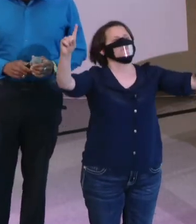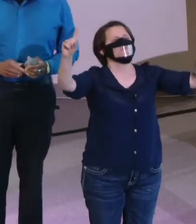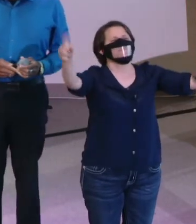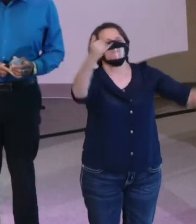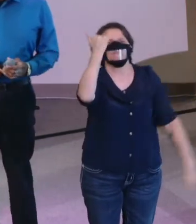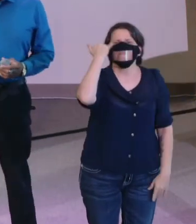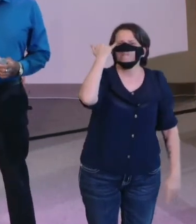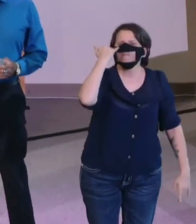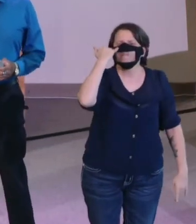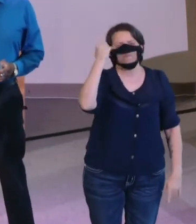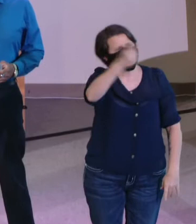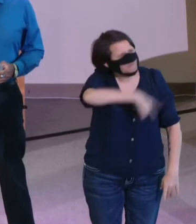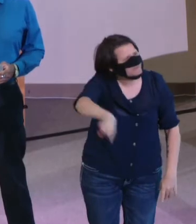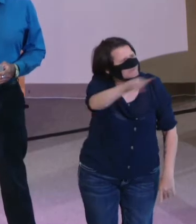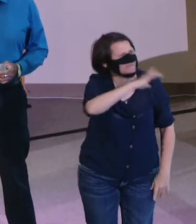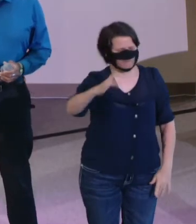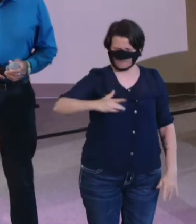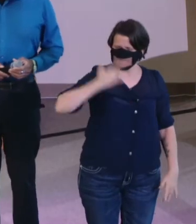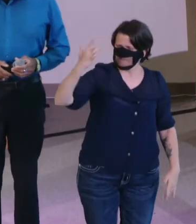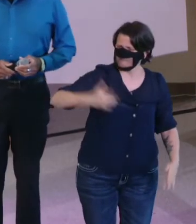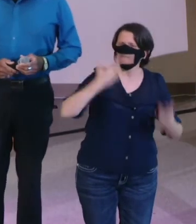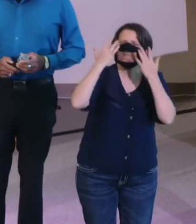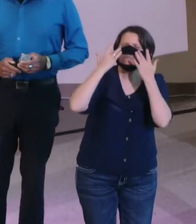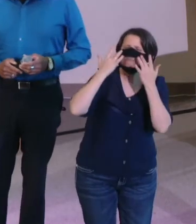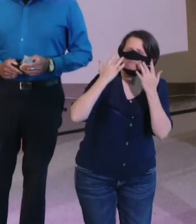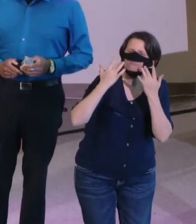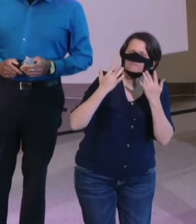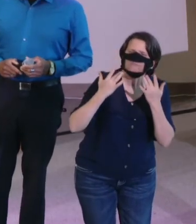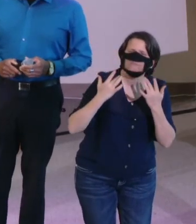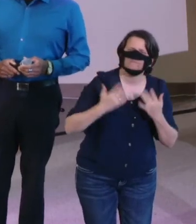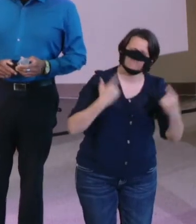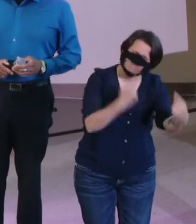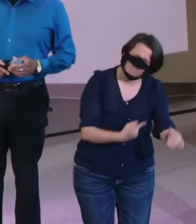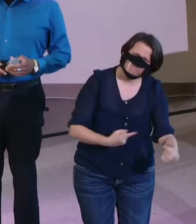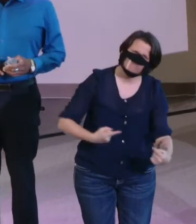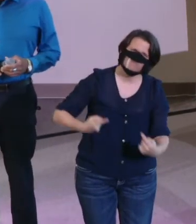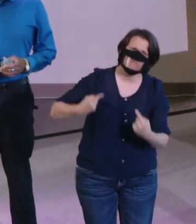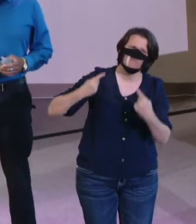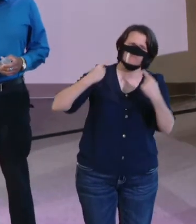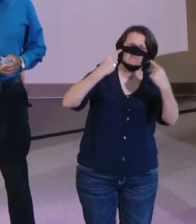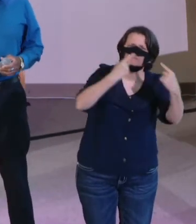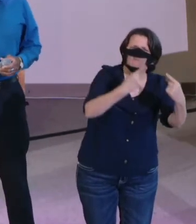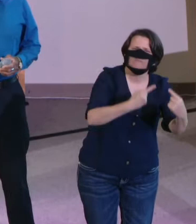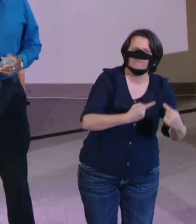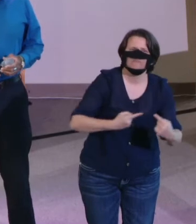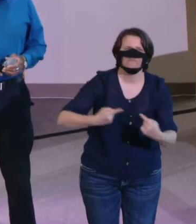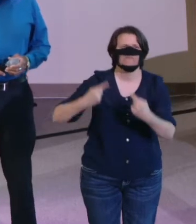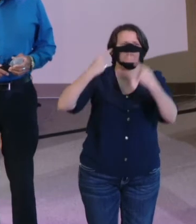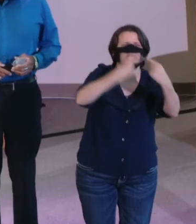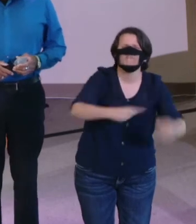if you're discouraged, struggling just to make it